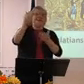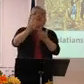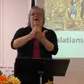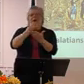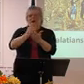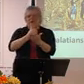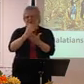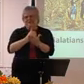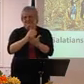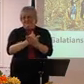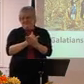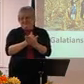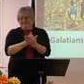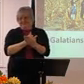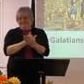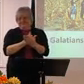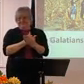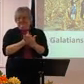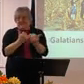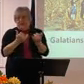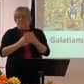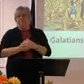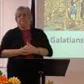harvest. Now,